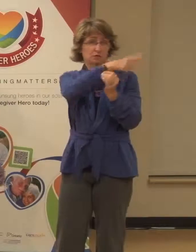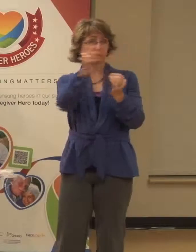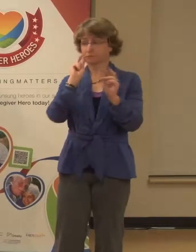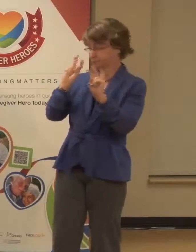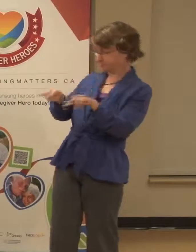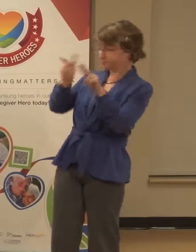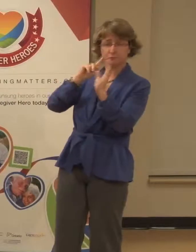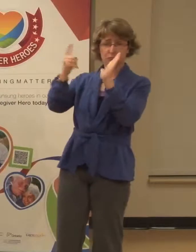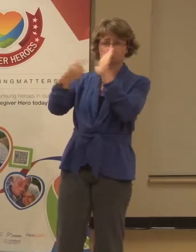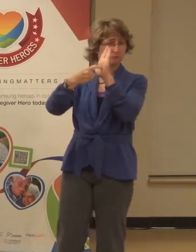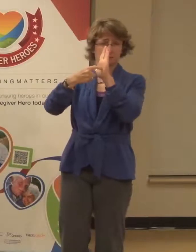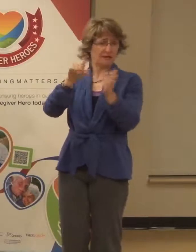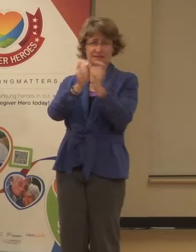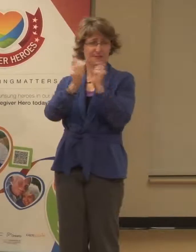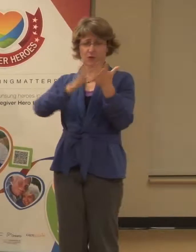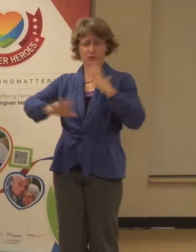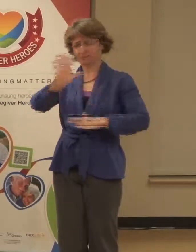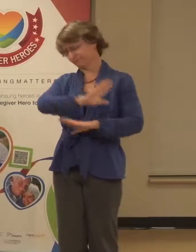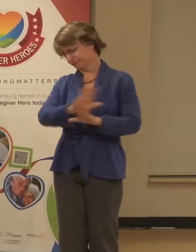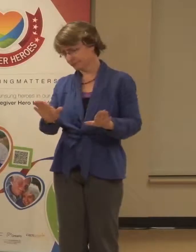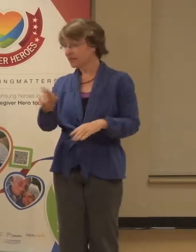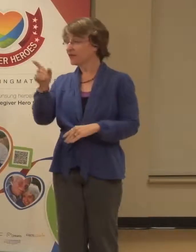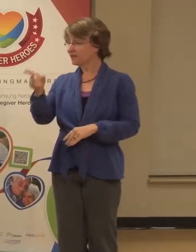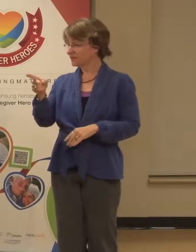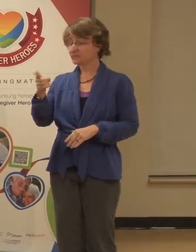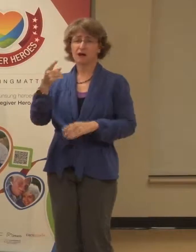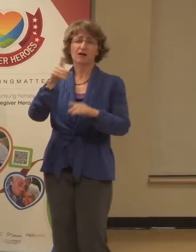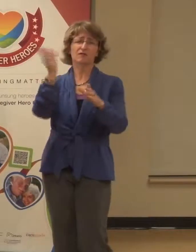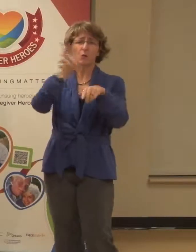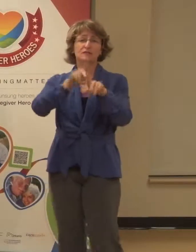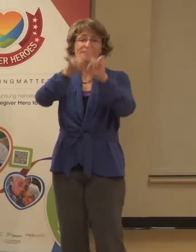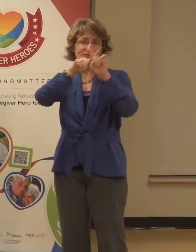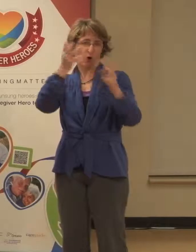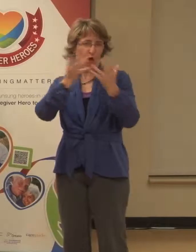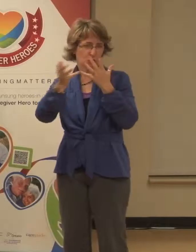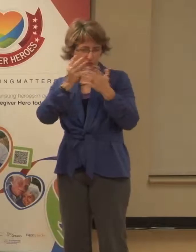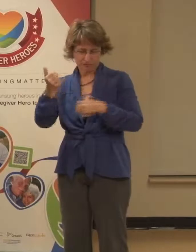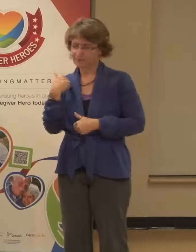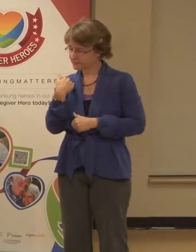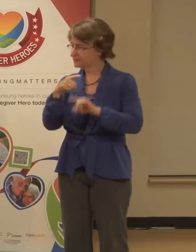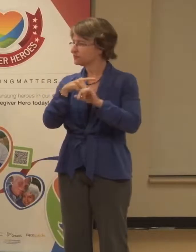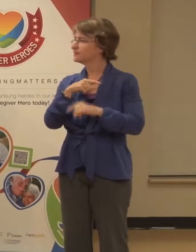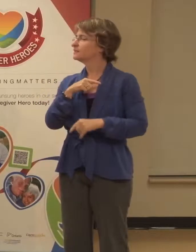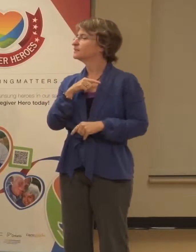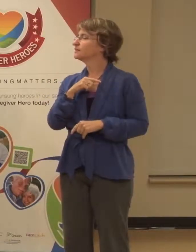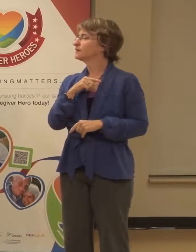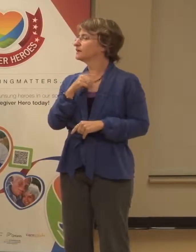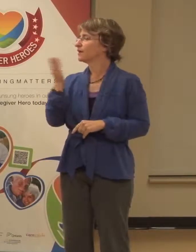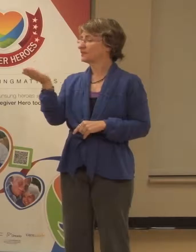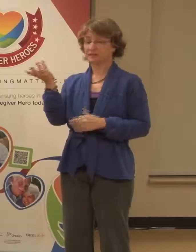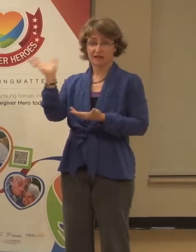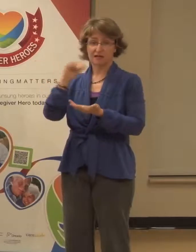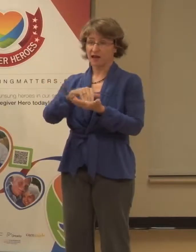this is adaptive at all. We do carry this in different colors as well. And this is